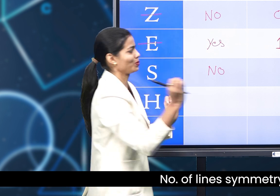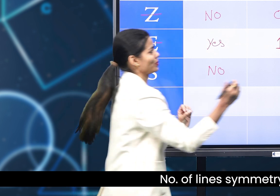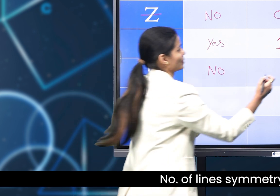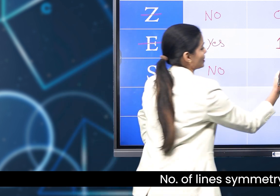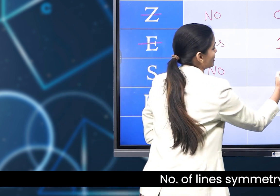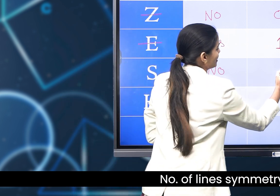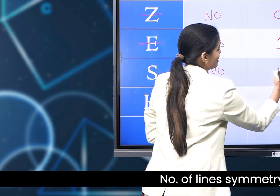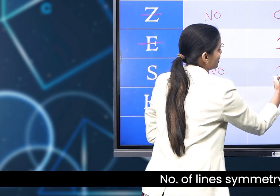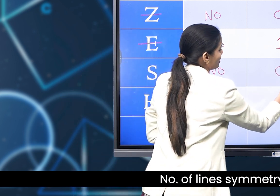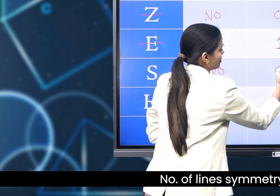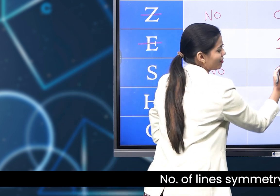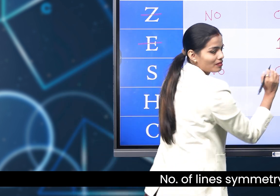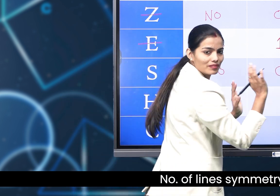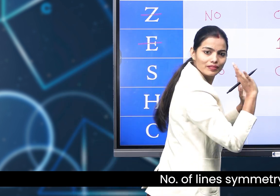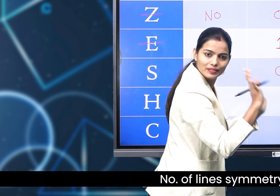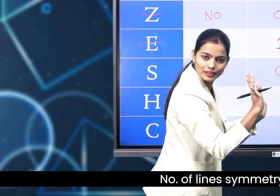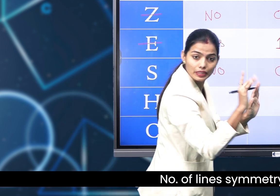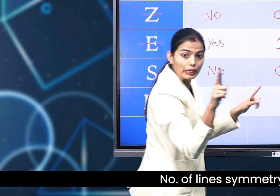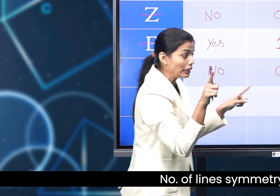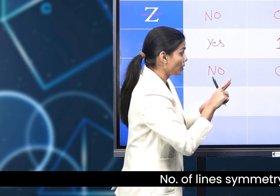number of line symmetry is 0,